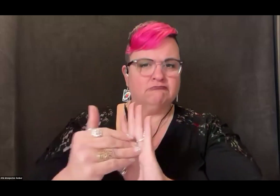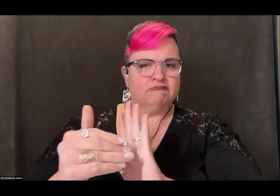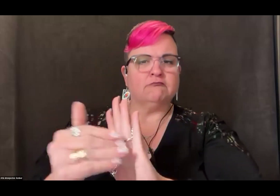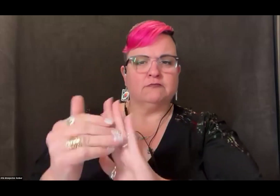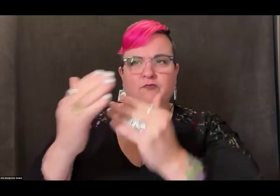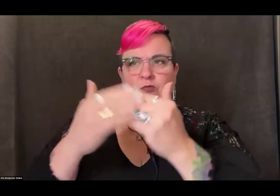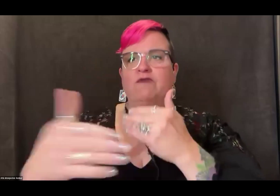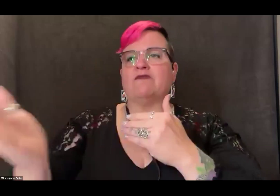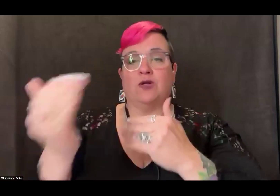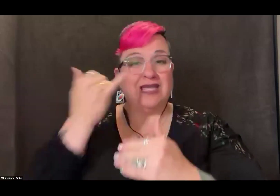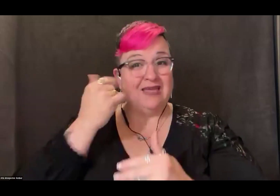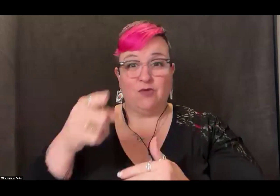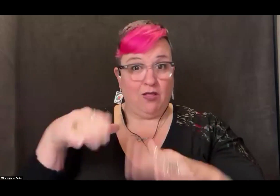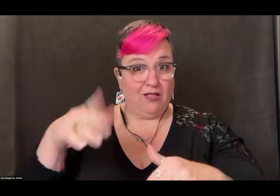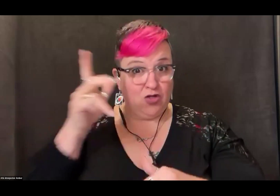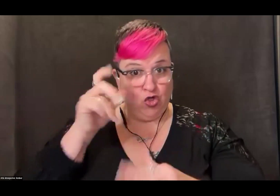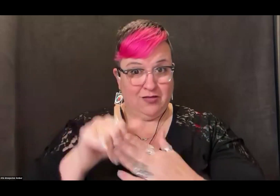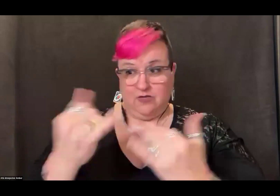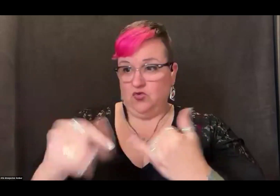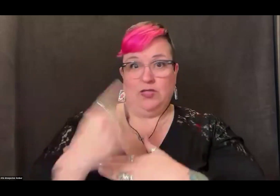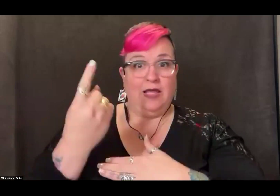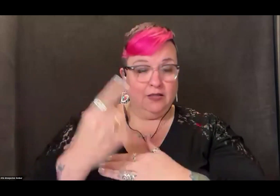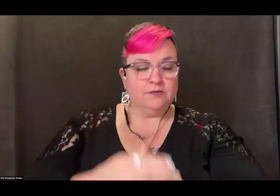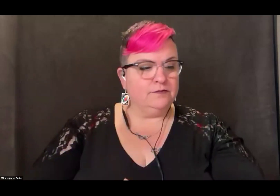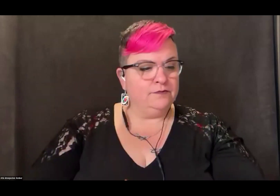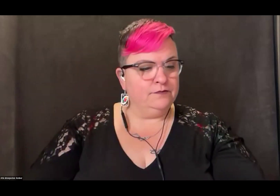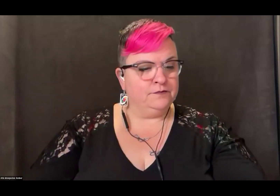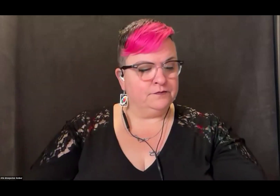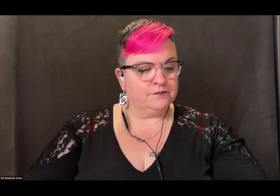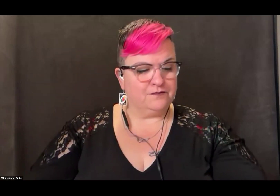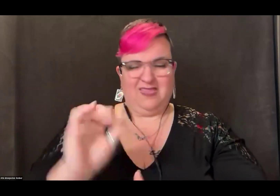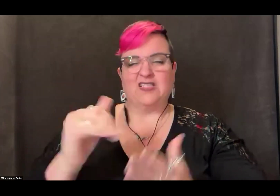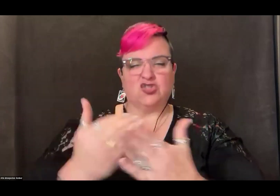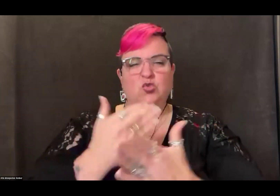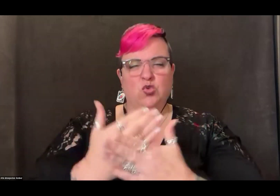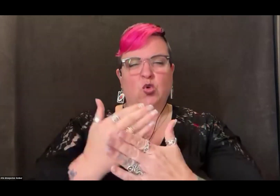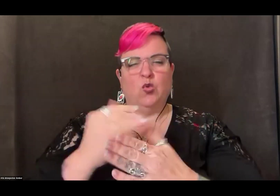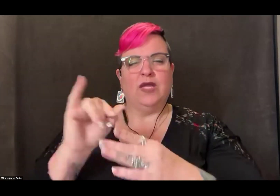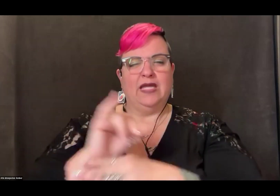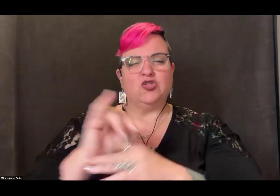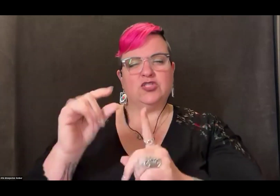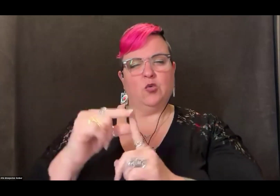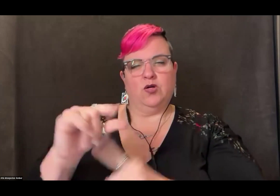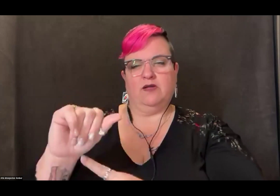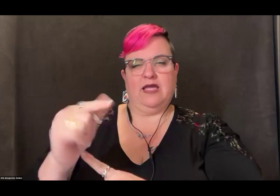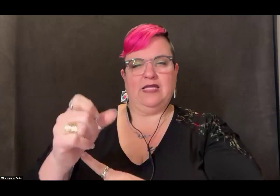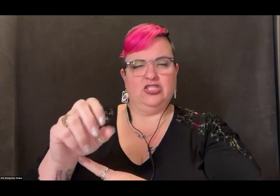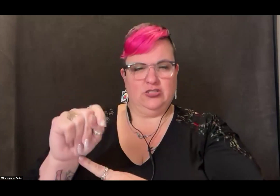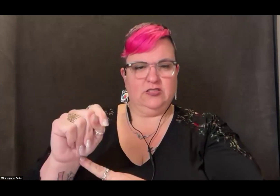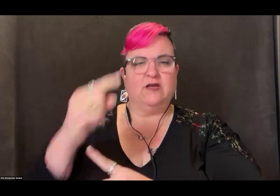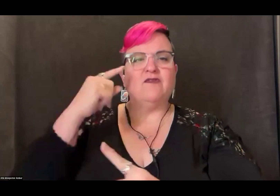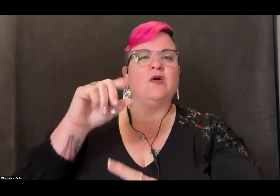from moving forward if you haven't heard it today. And that is the new industry word, agent or